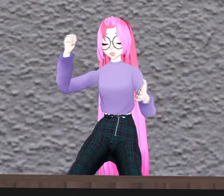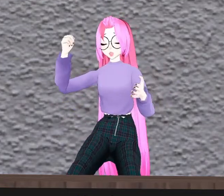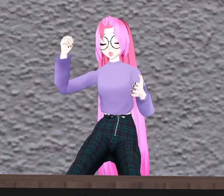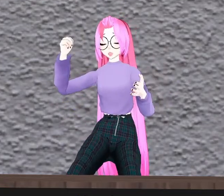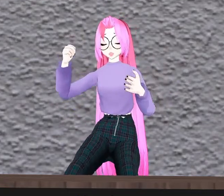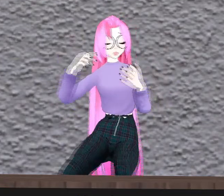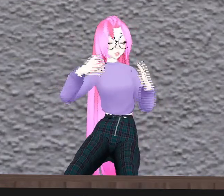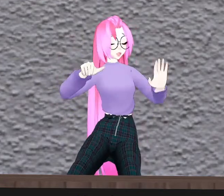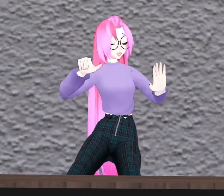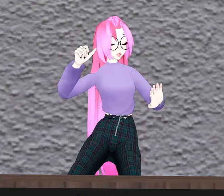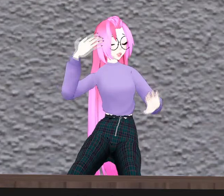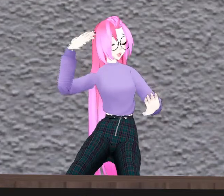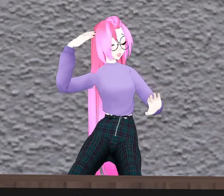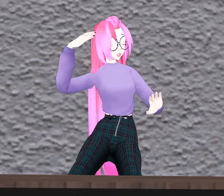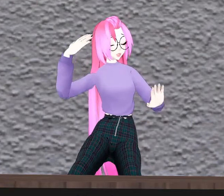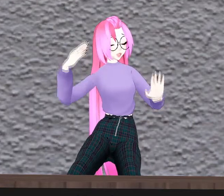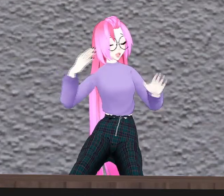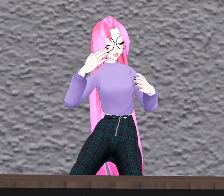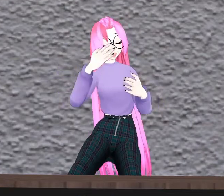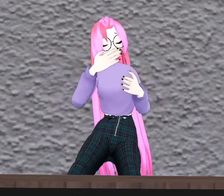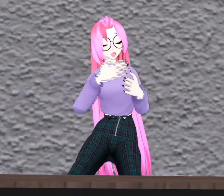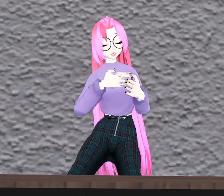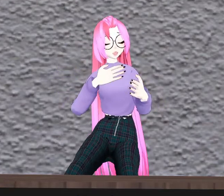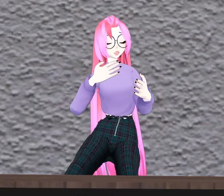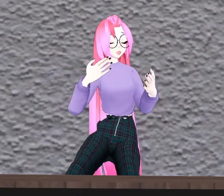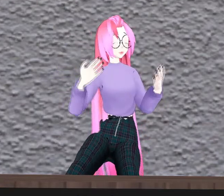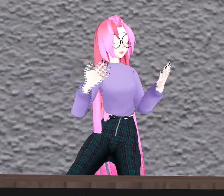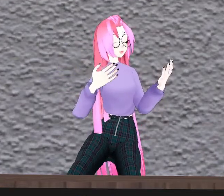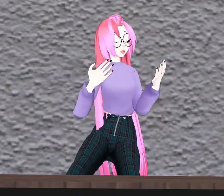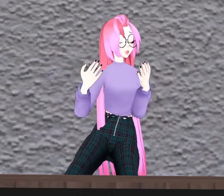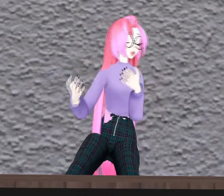go over? Anything you guys have in mind? A lesson you